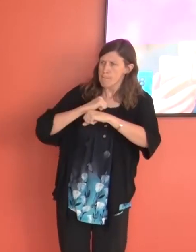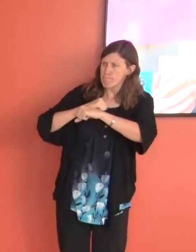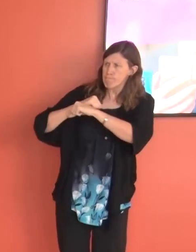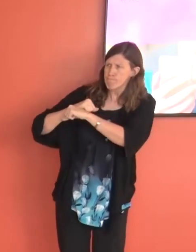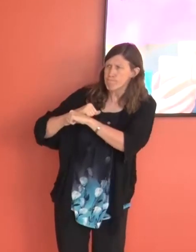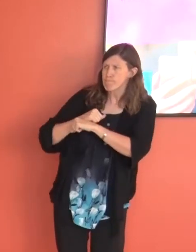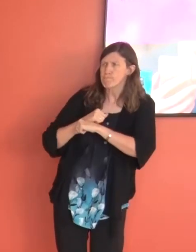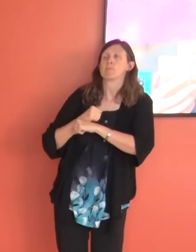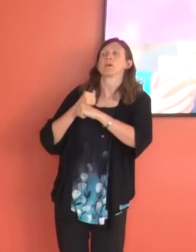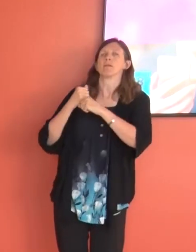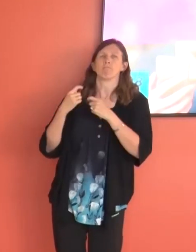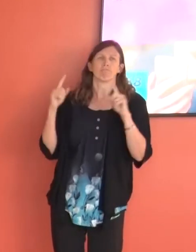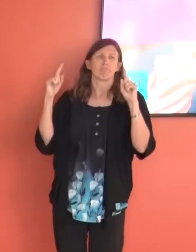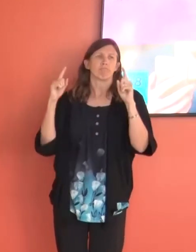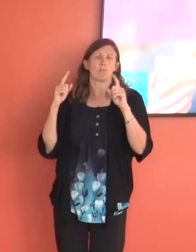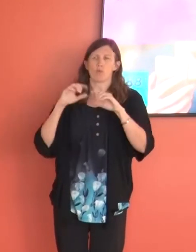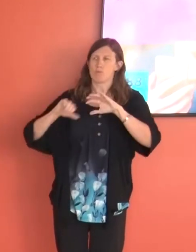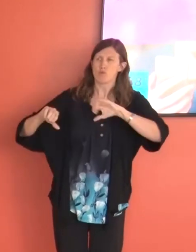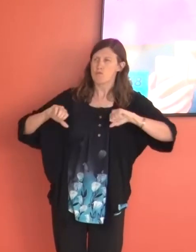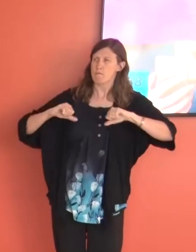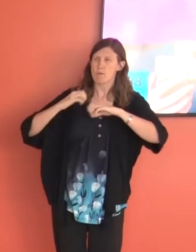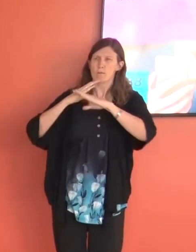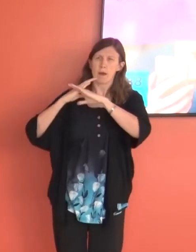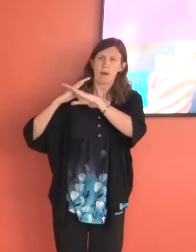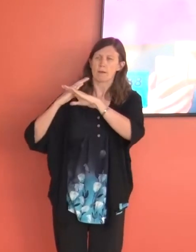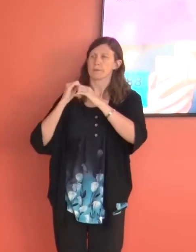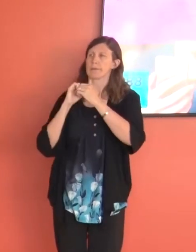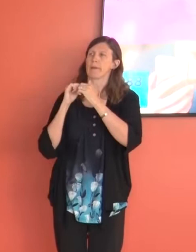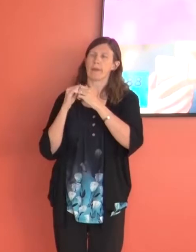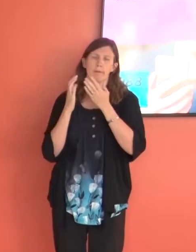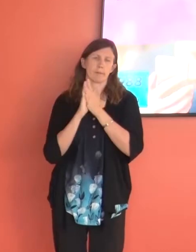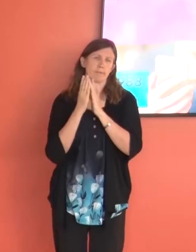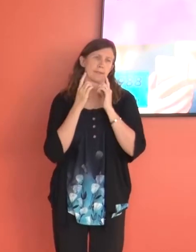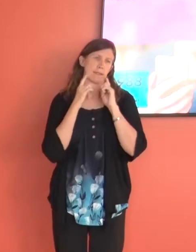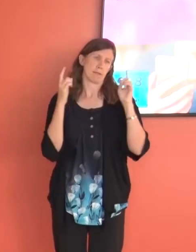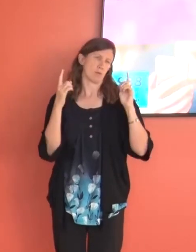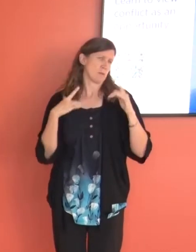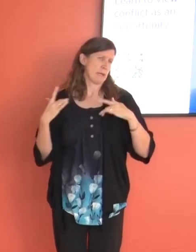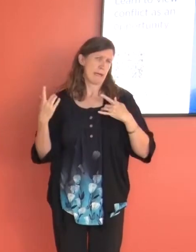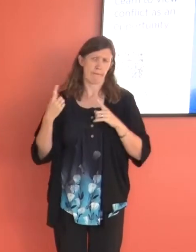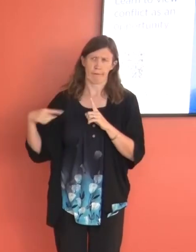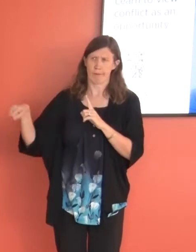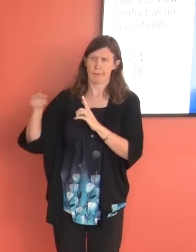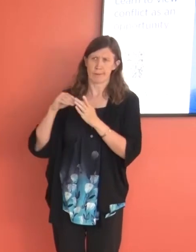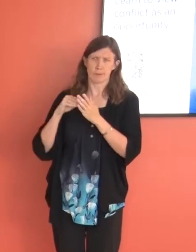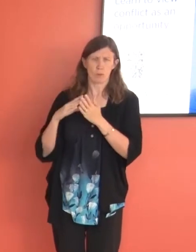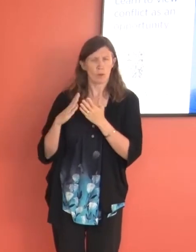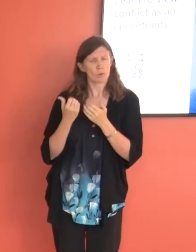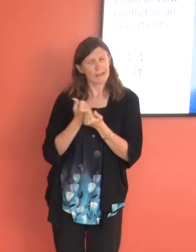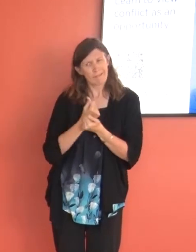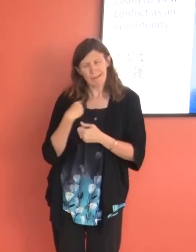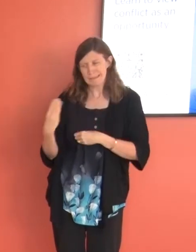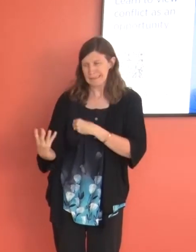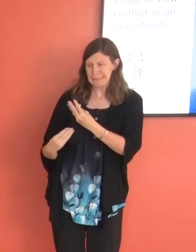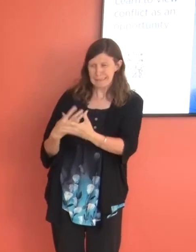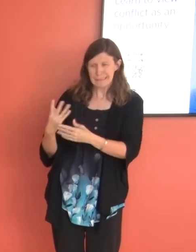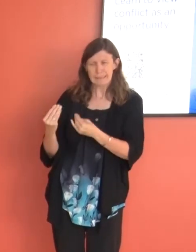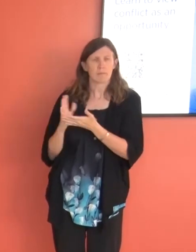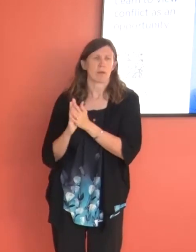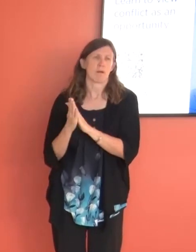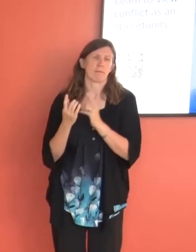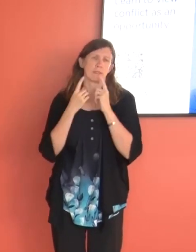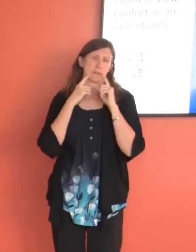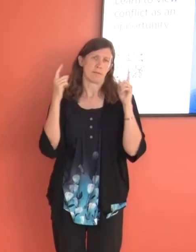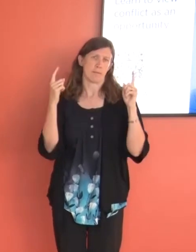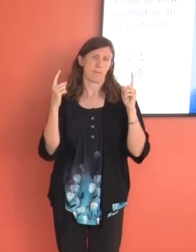want them to be successful. We are excited for them, and we want to do everything in our power to be successful, for them to be successful. So